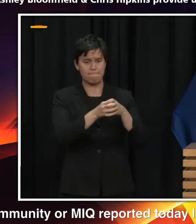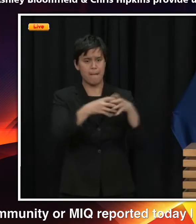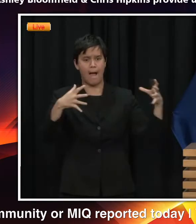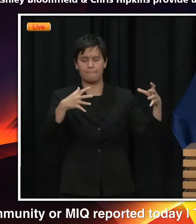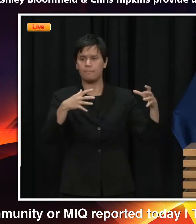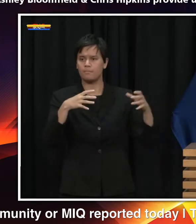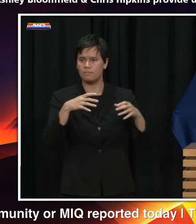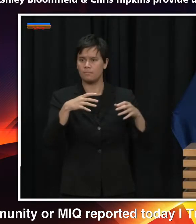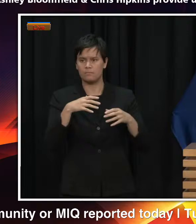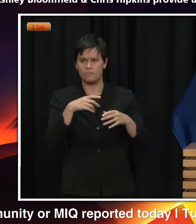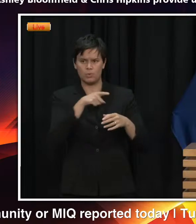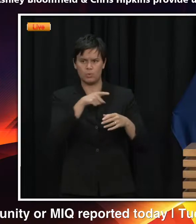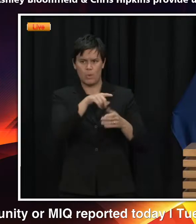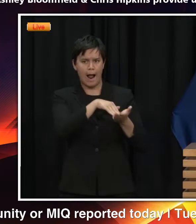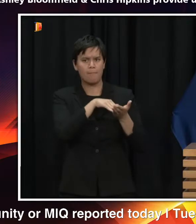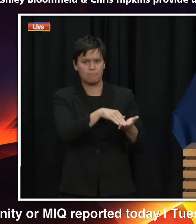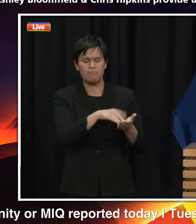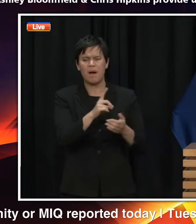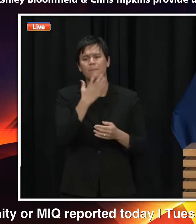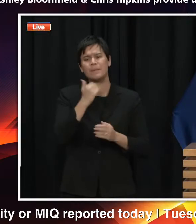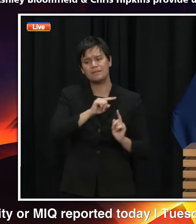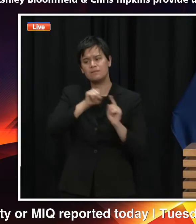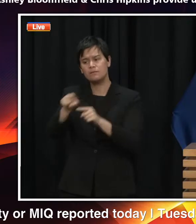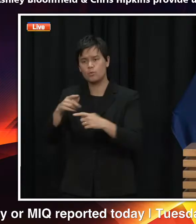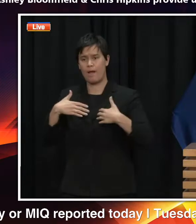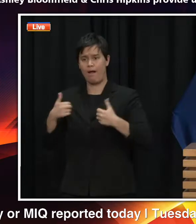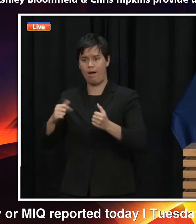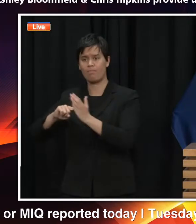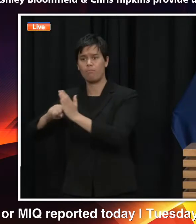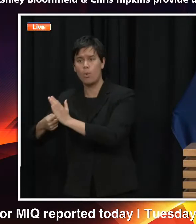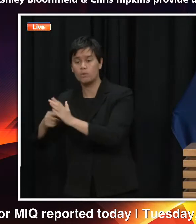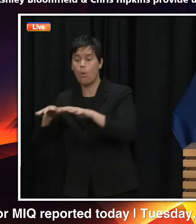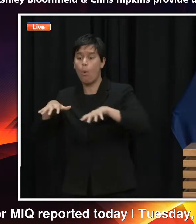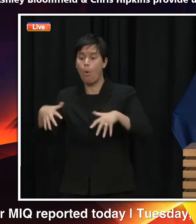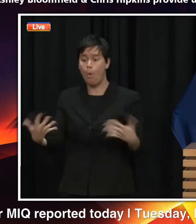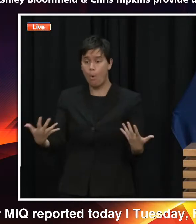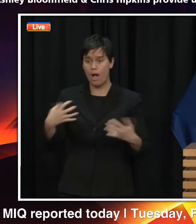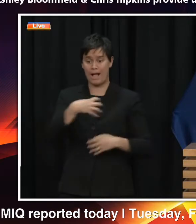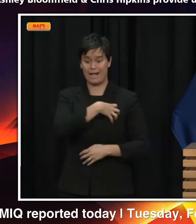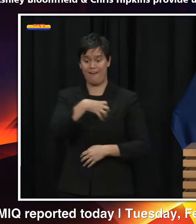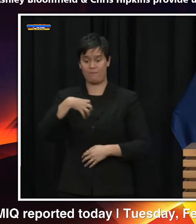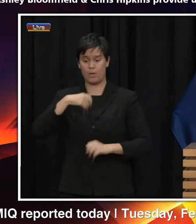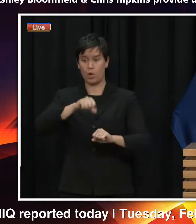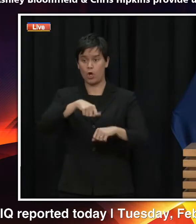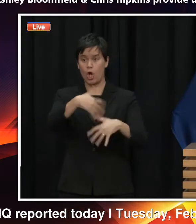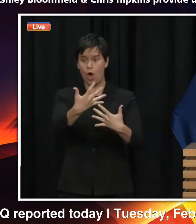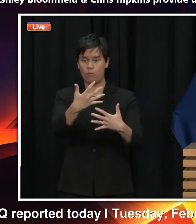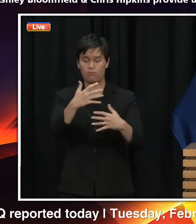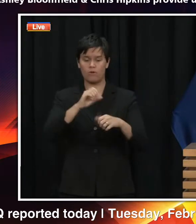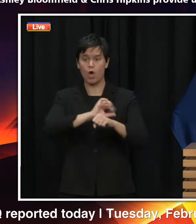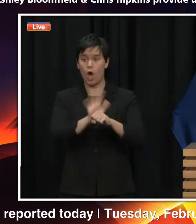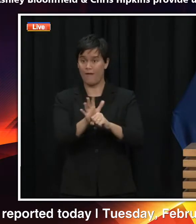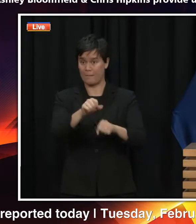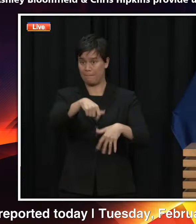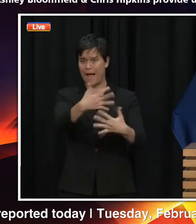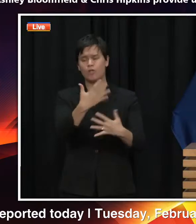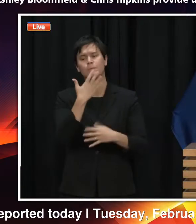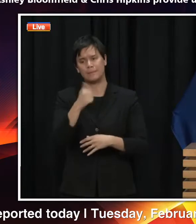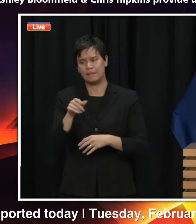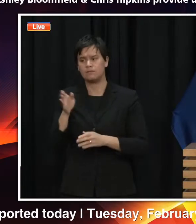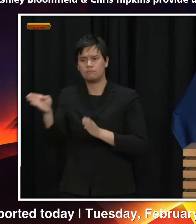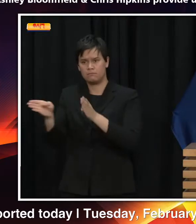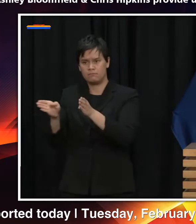or general information on the Covid-19 government website, so that people who need health advice can get through to